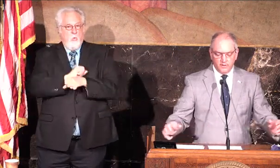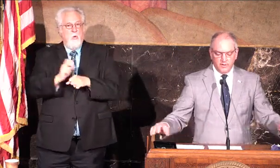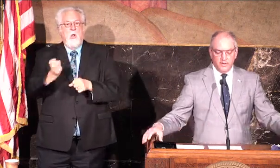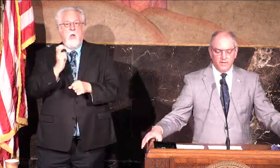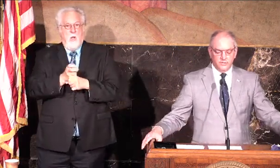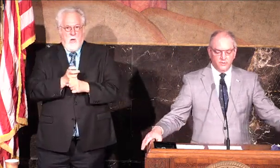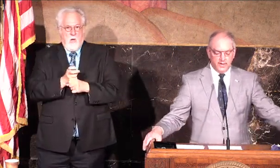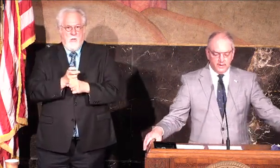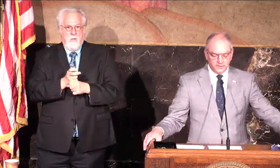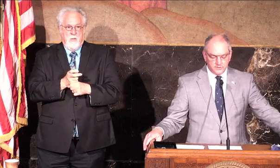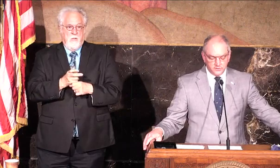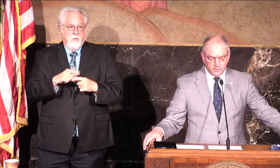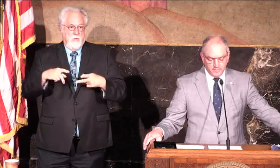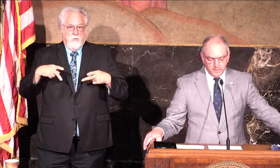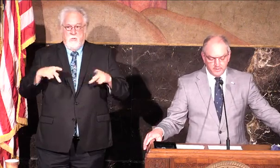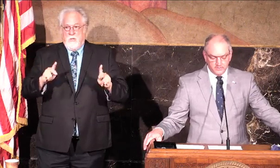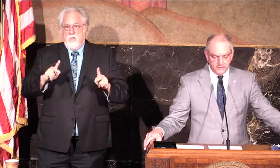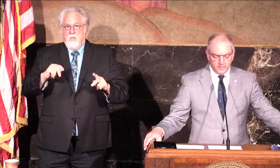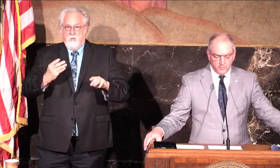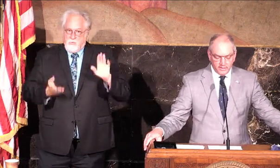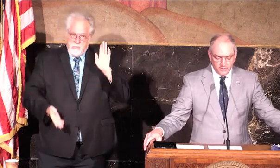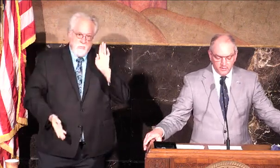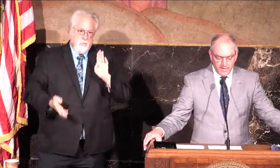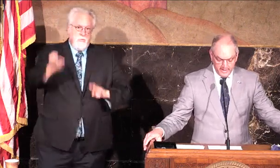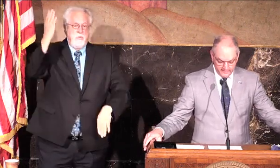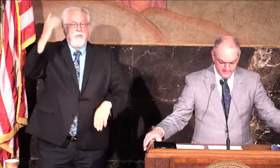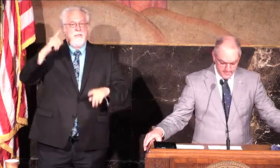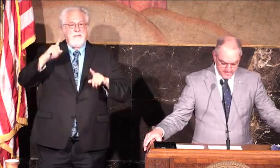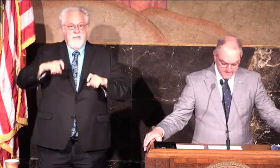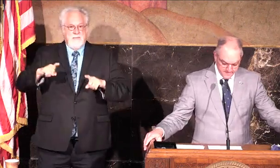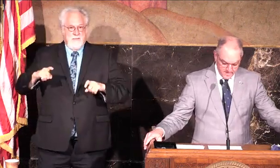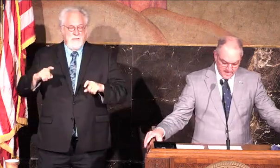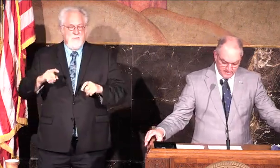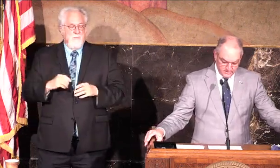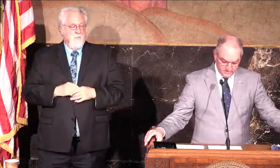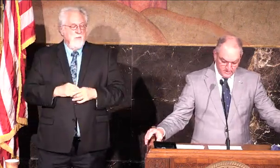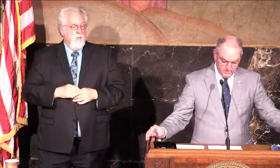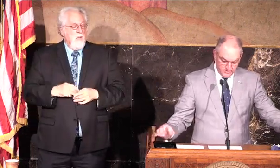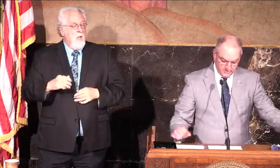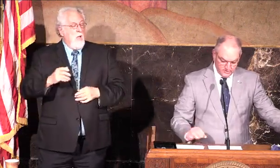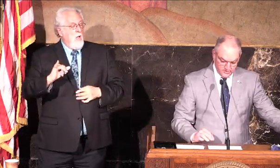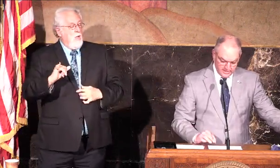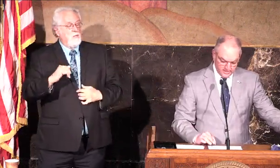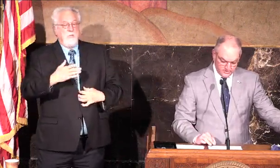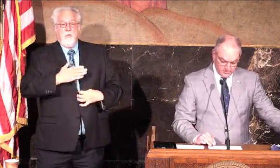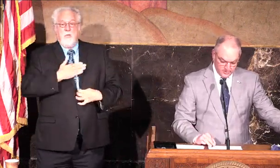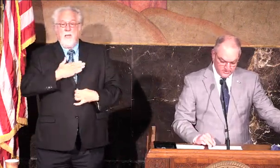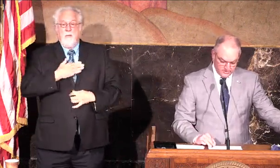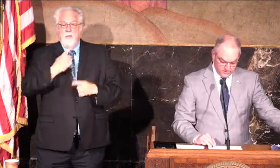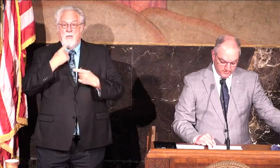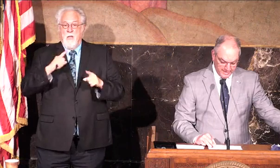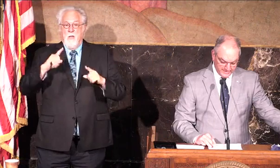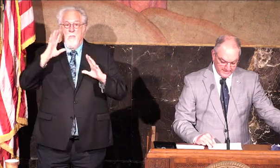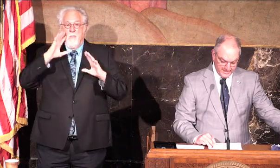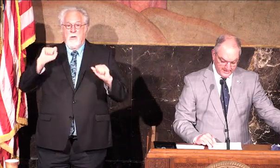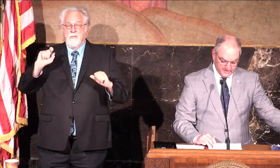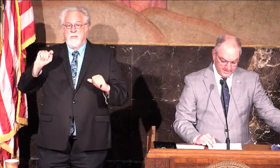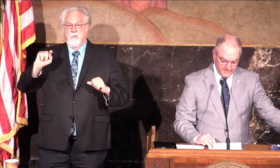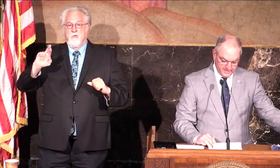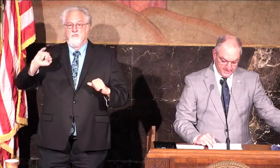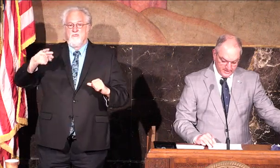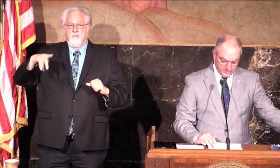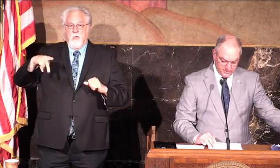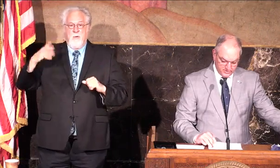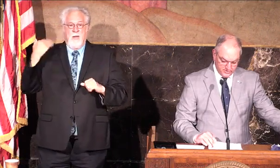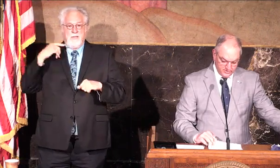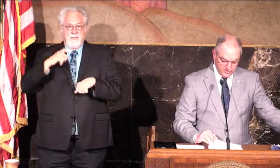hard to allow us to ramp up testing the way that we have. I'm also pleased to announce that President Trump last night